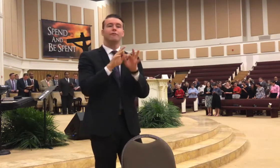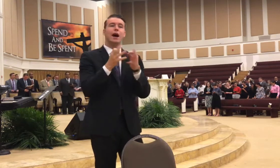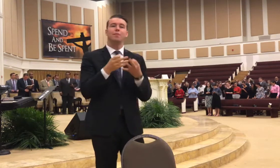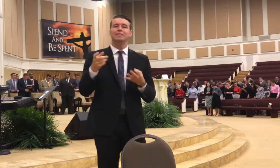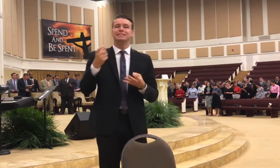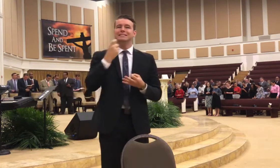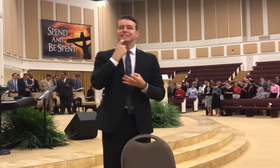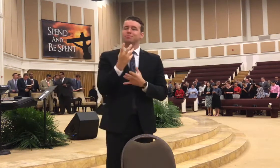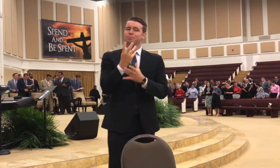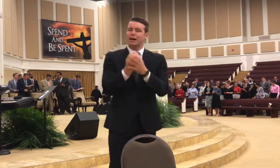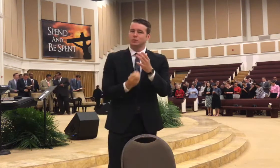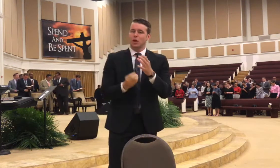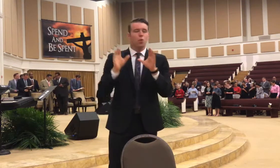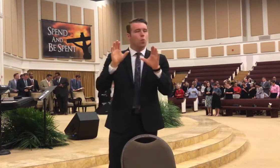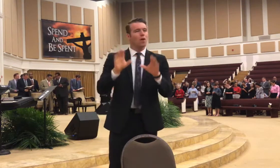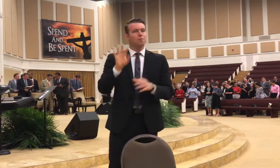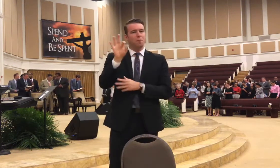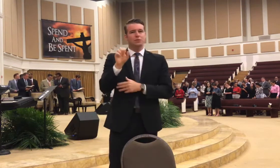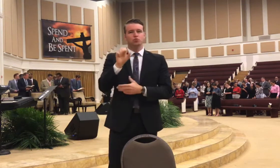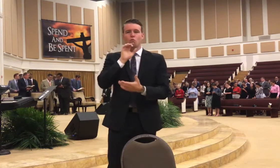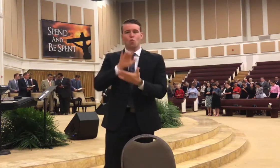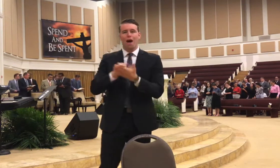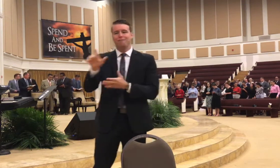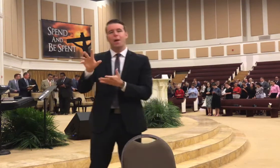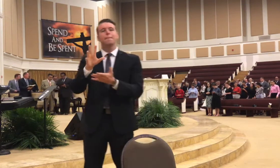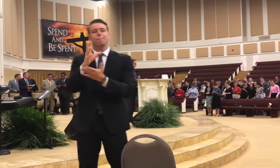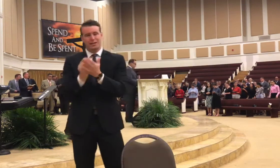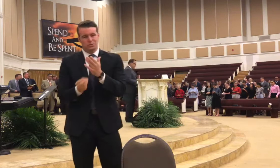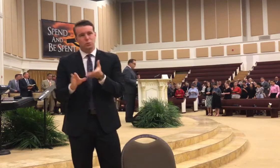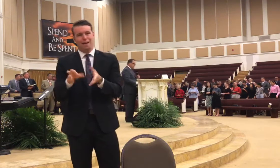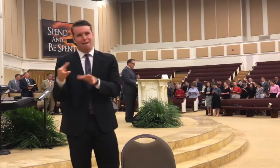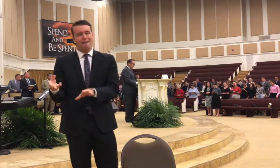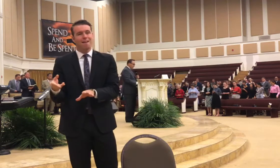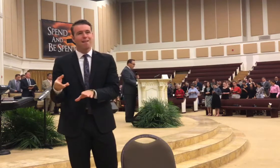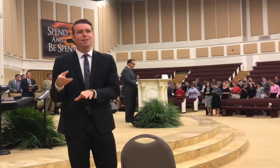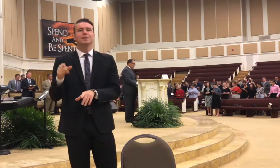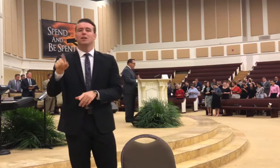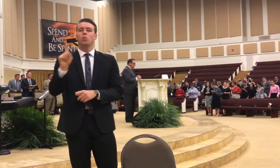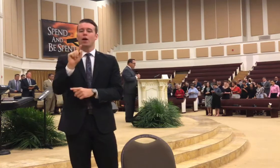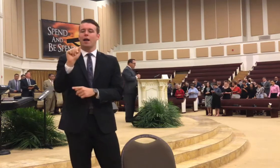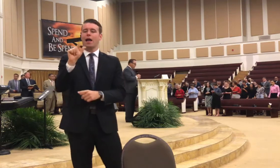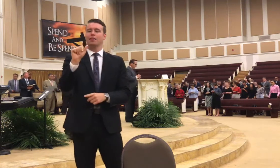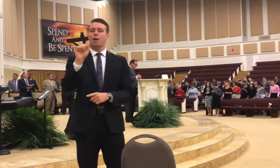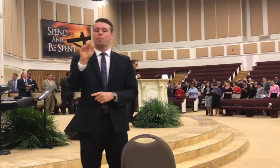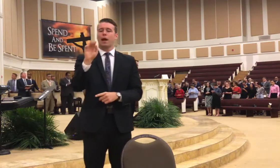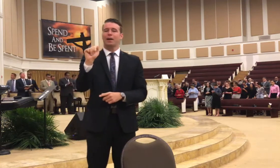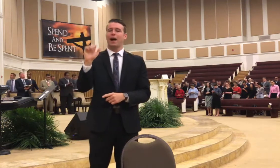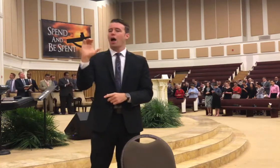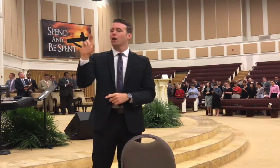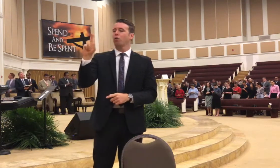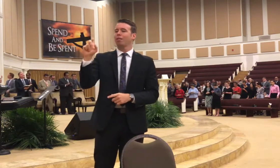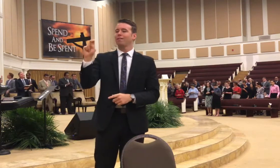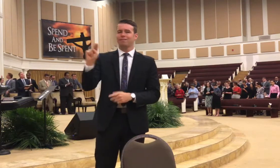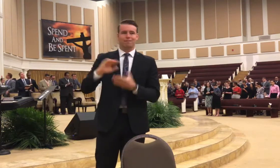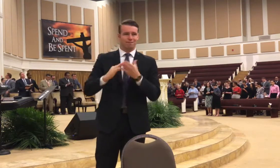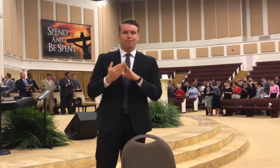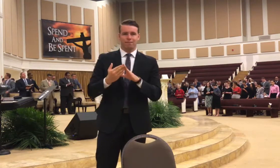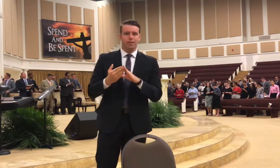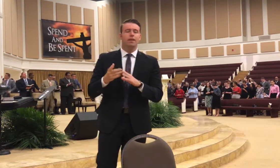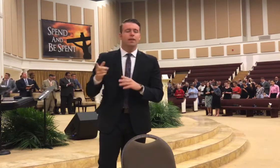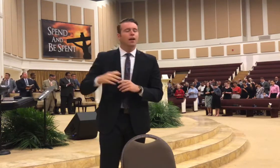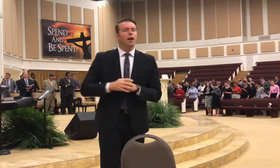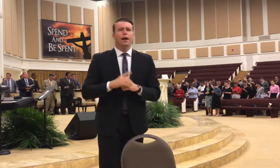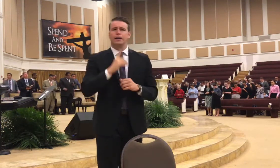of this wonderful pastor's wife, Sister Karen Wilbanks, in Coleman, Alabama. And